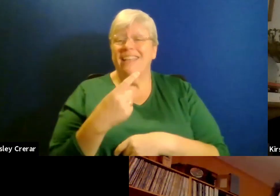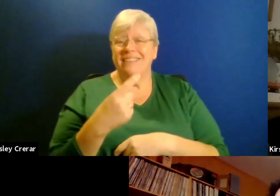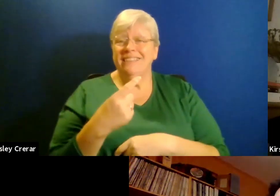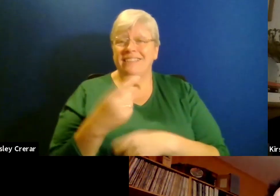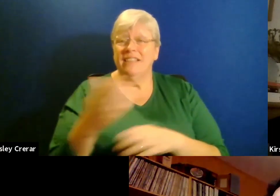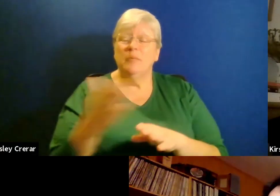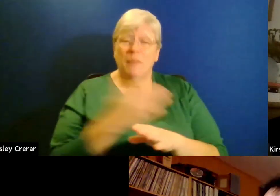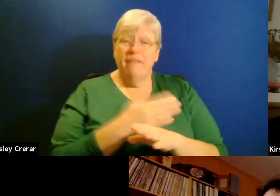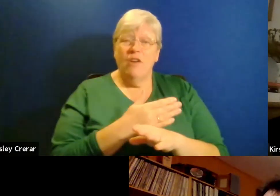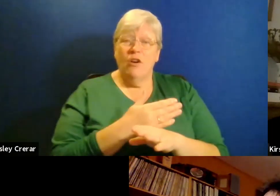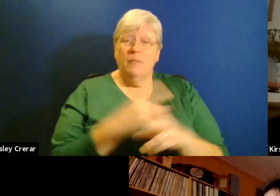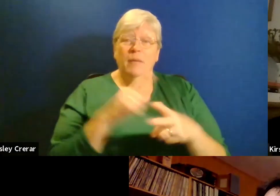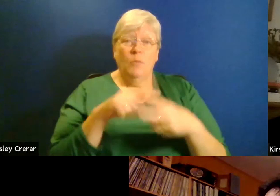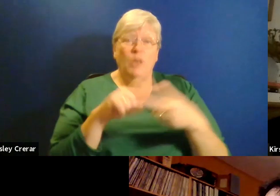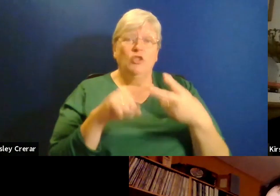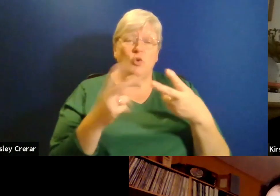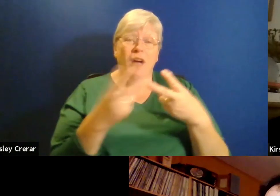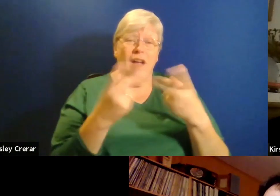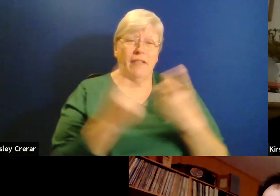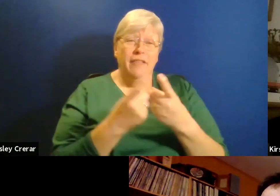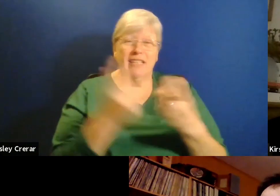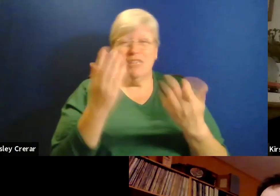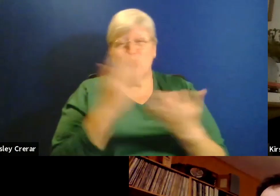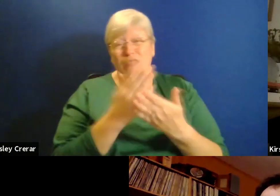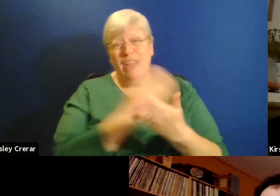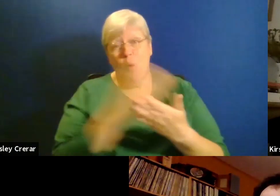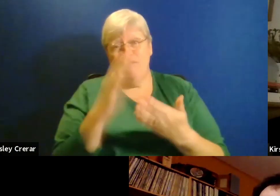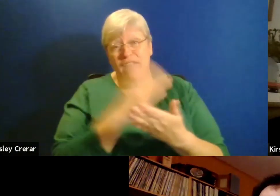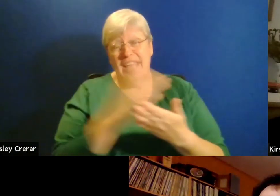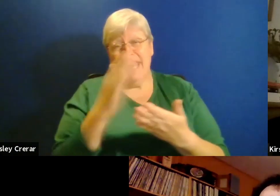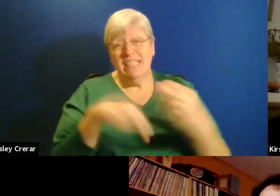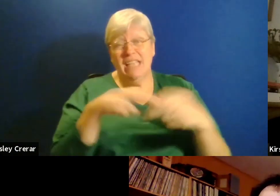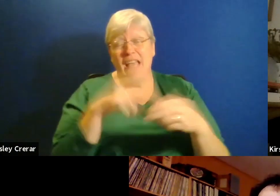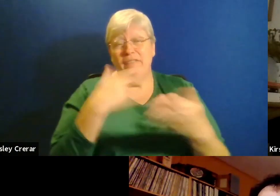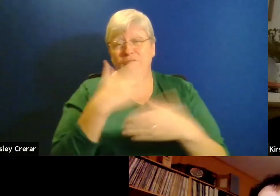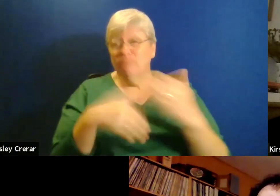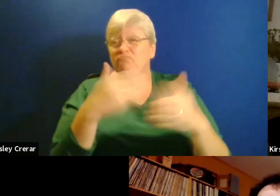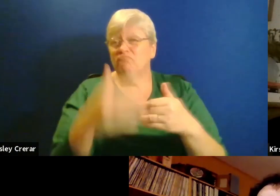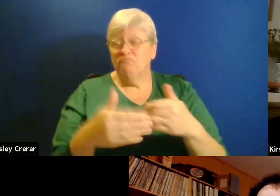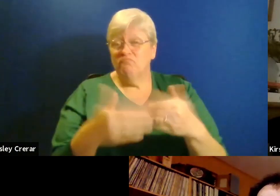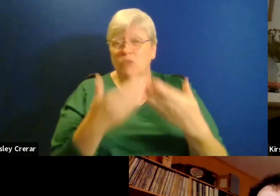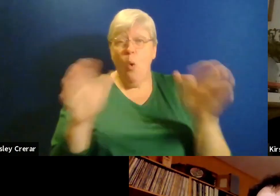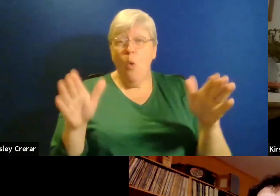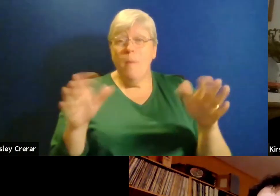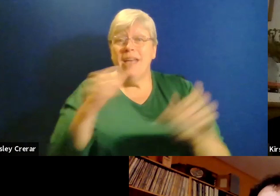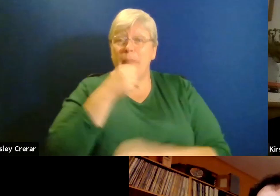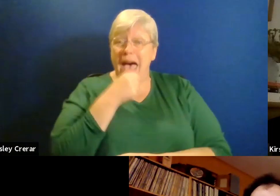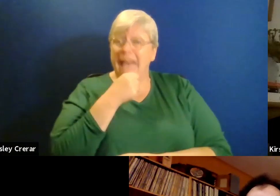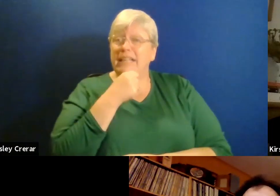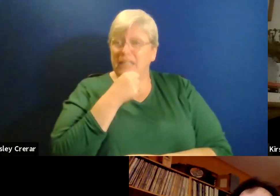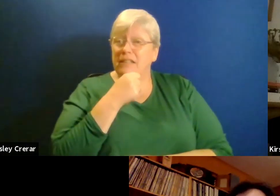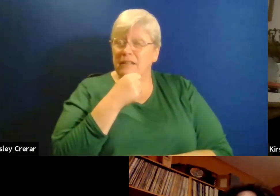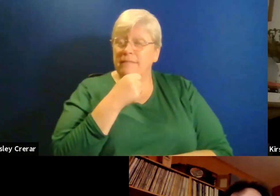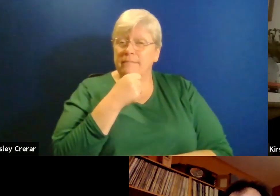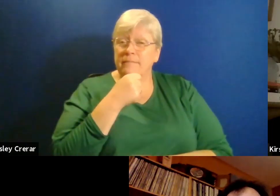before, but just a couple of other kind of really obvious things. If you're going along and it's an open mic slot and